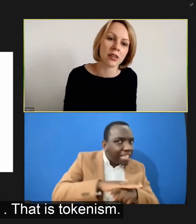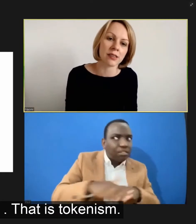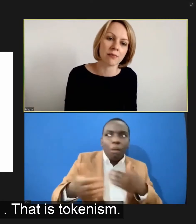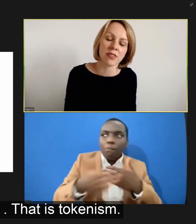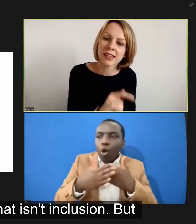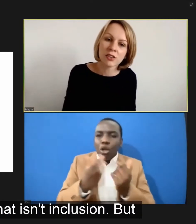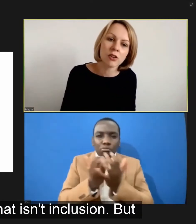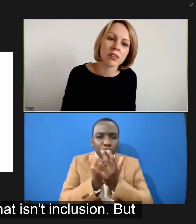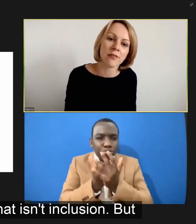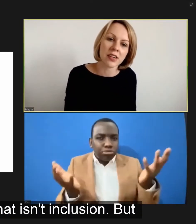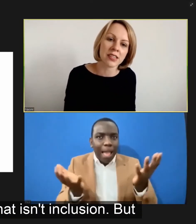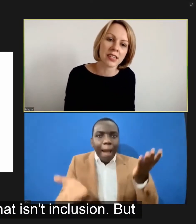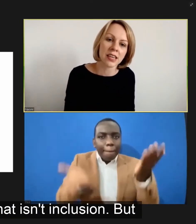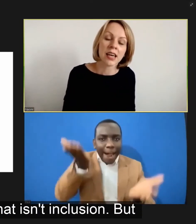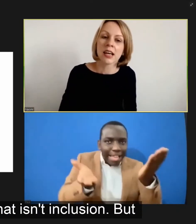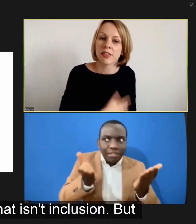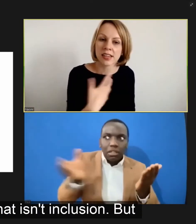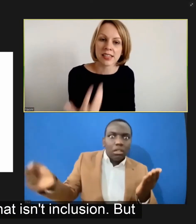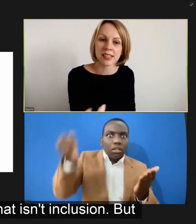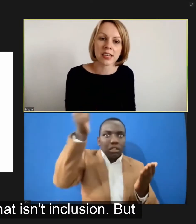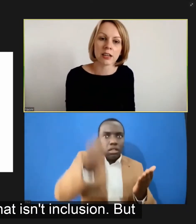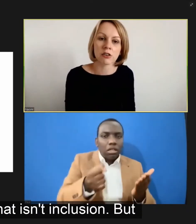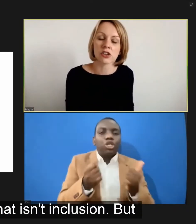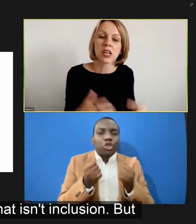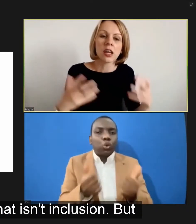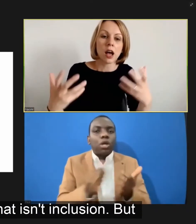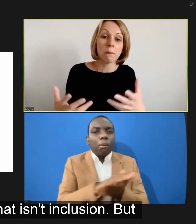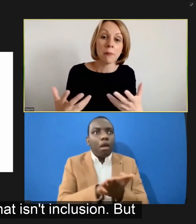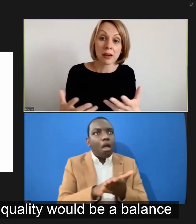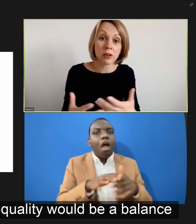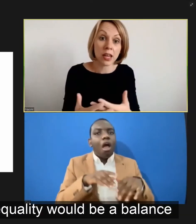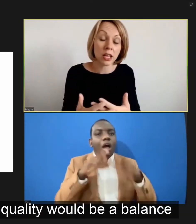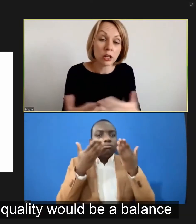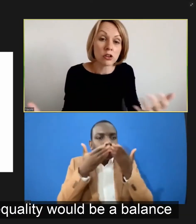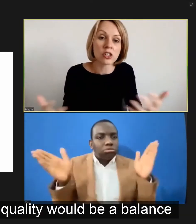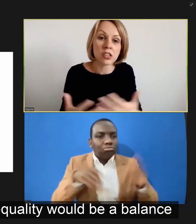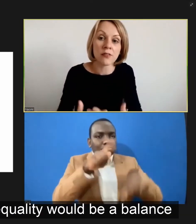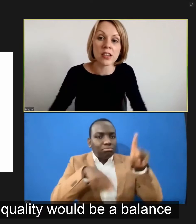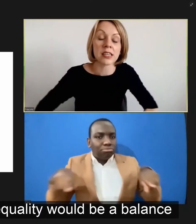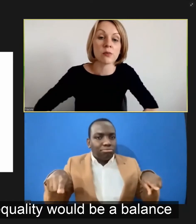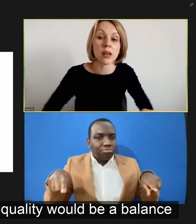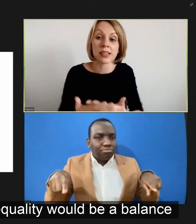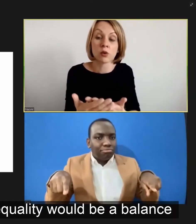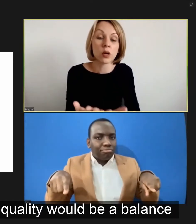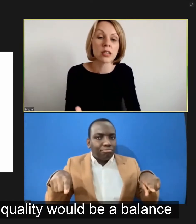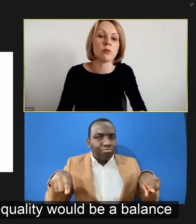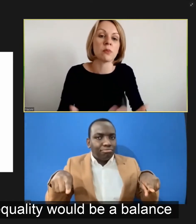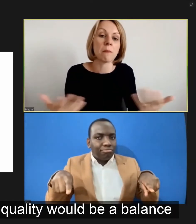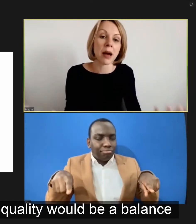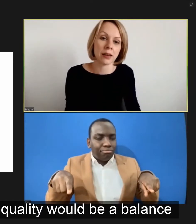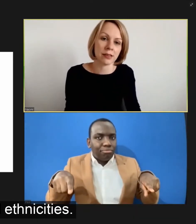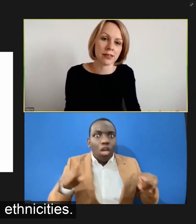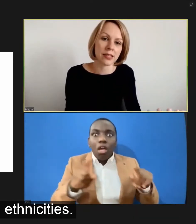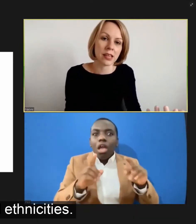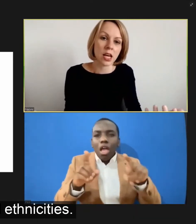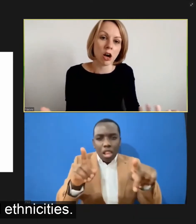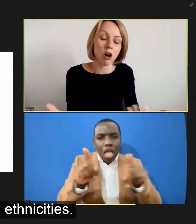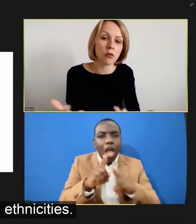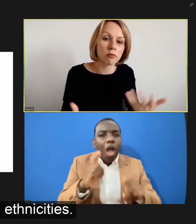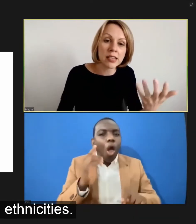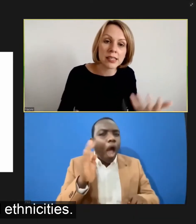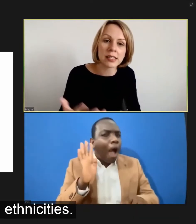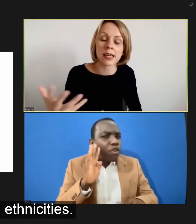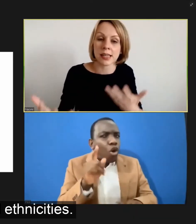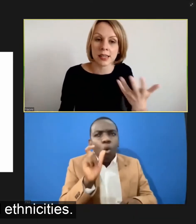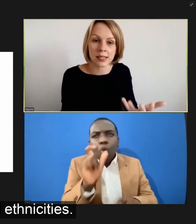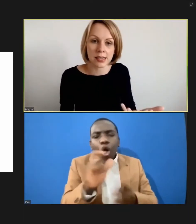tokenism. That is not diversity. That isn't inclusion. But inclusion and diversity and equality would be a balance of